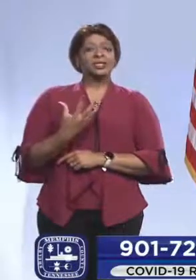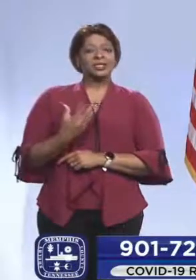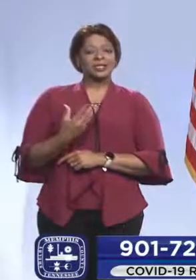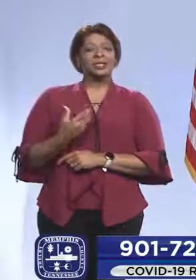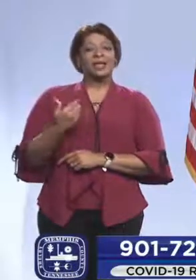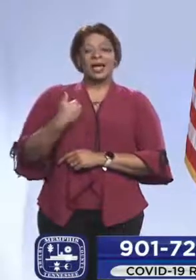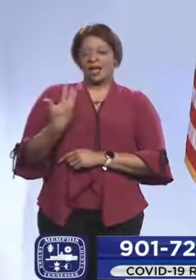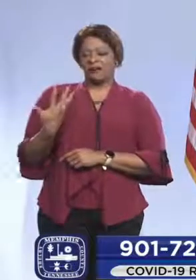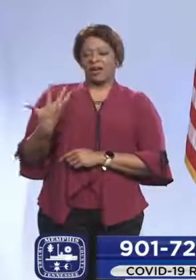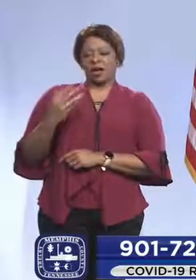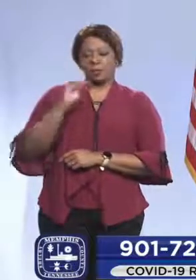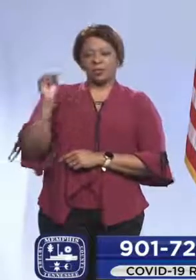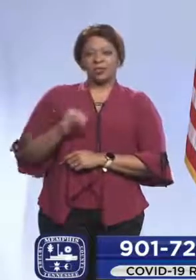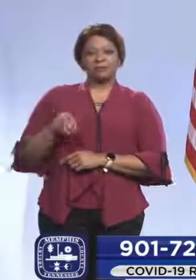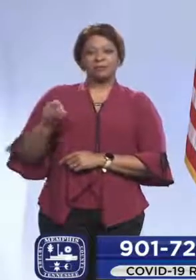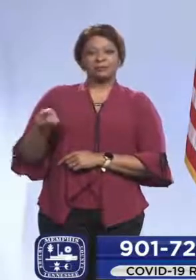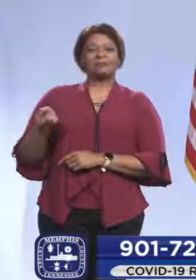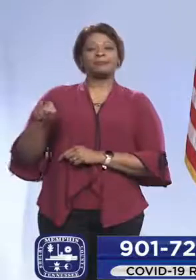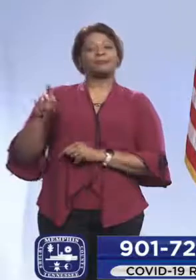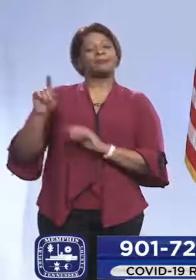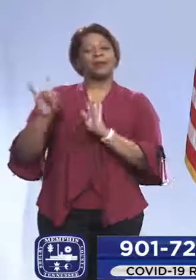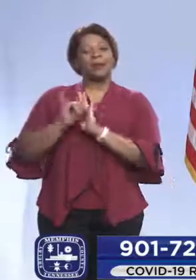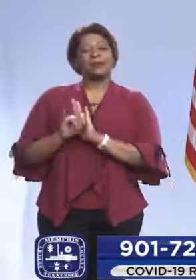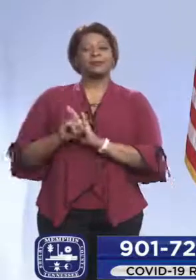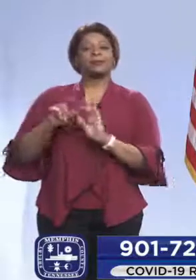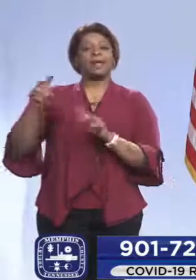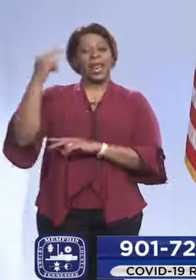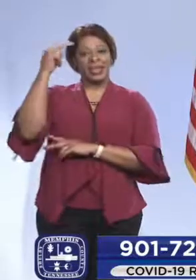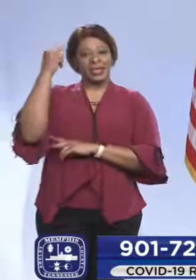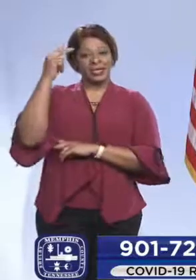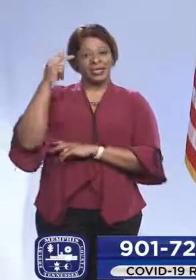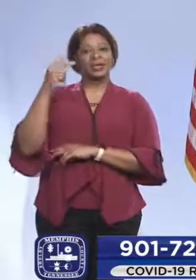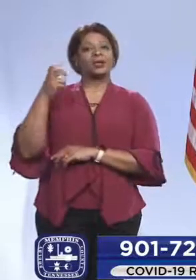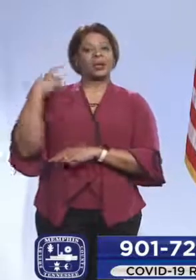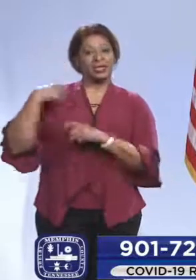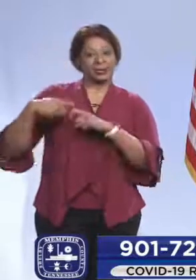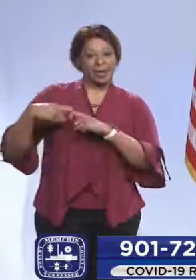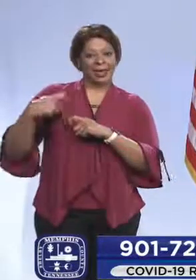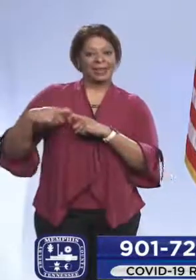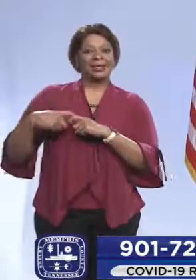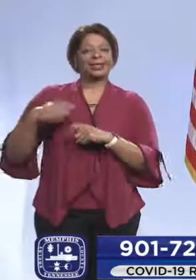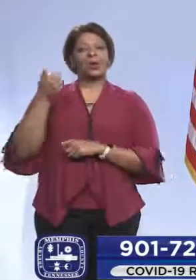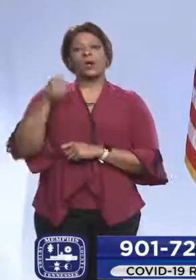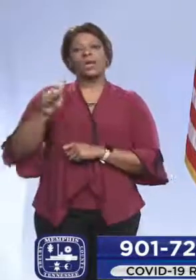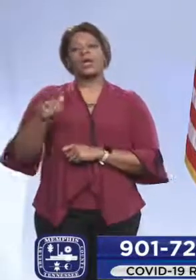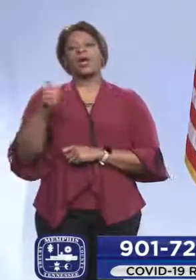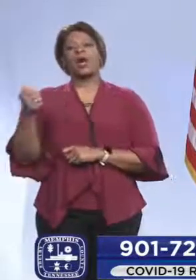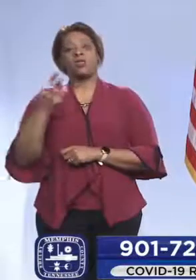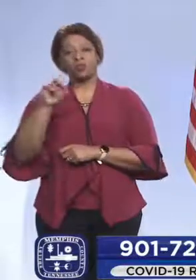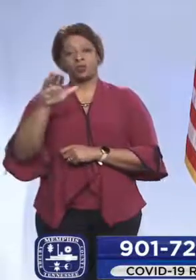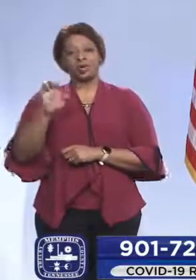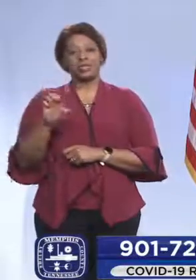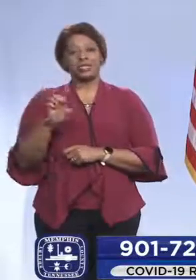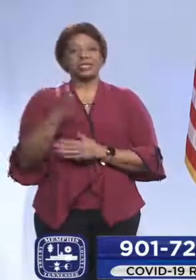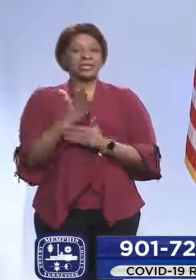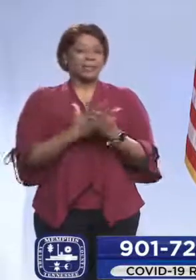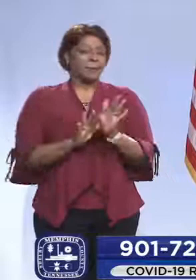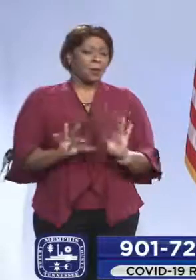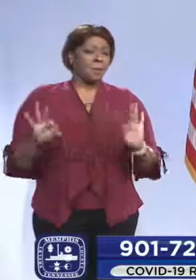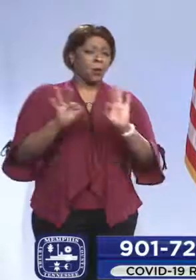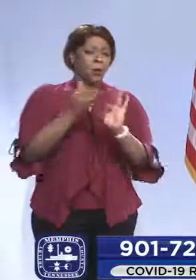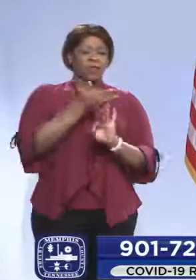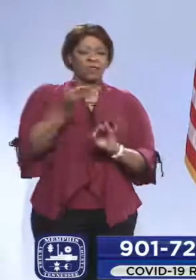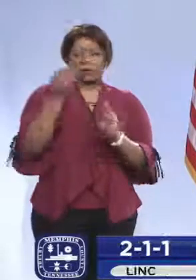have 5% that are identified as Latino or Hispanic of any race. A few key things that I wanted to